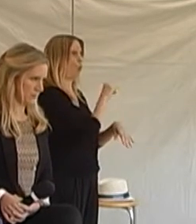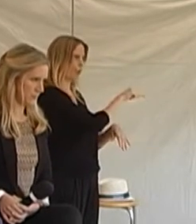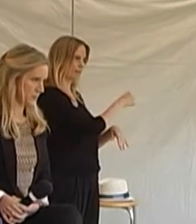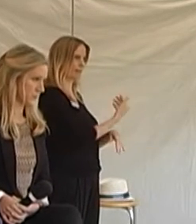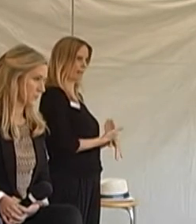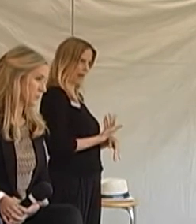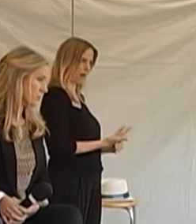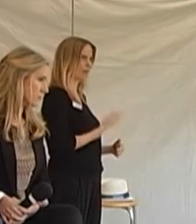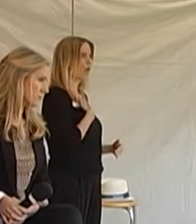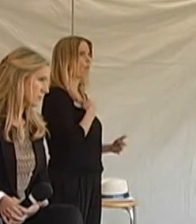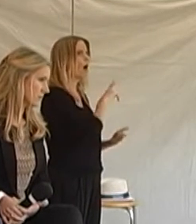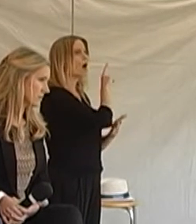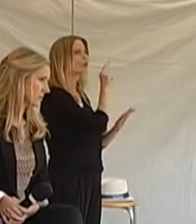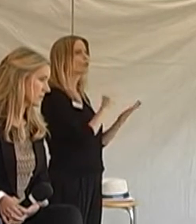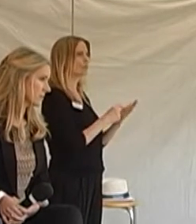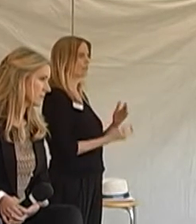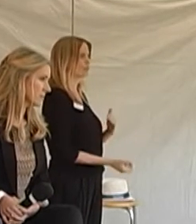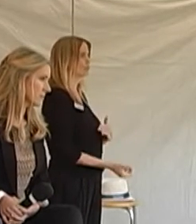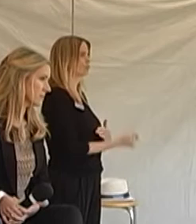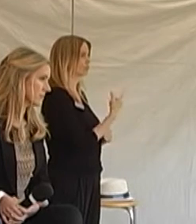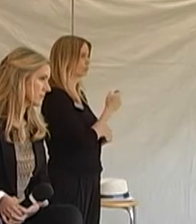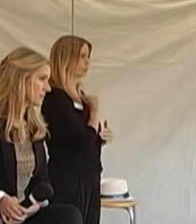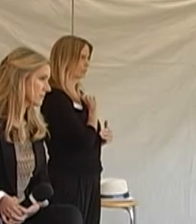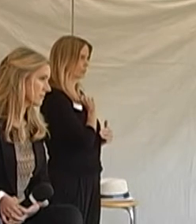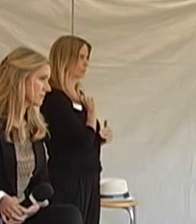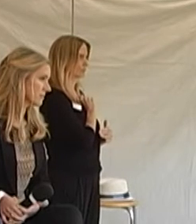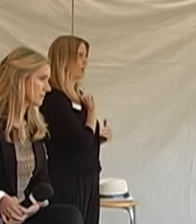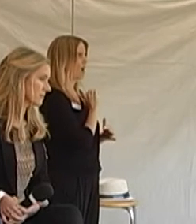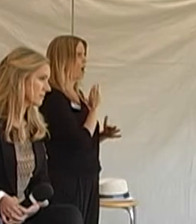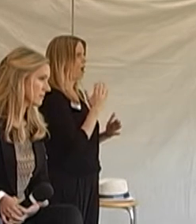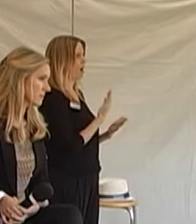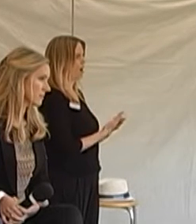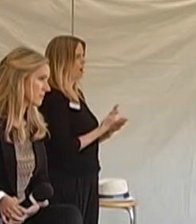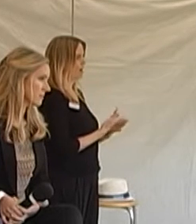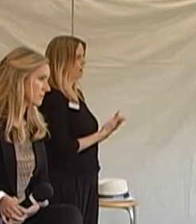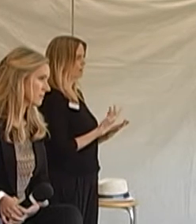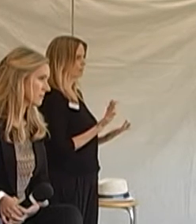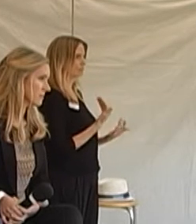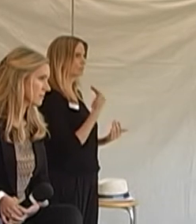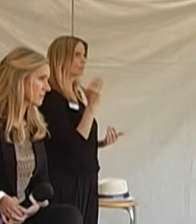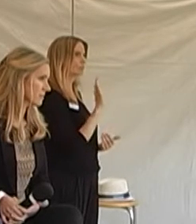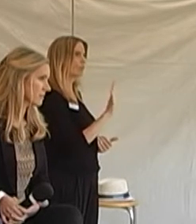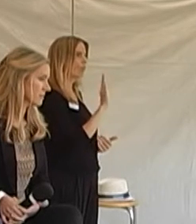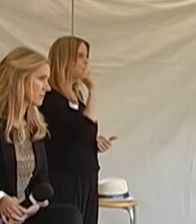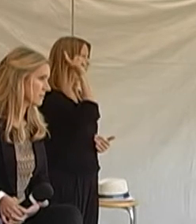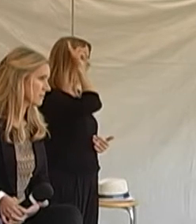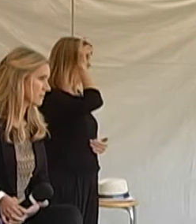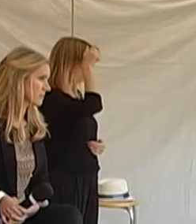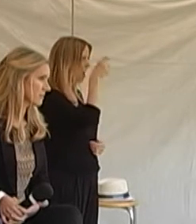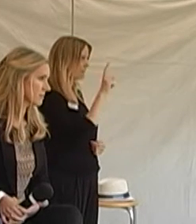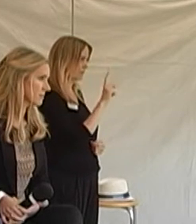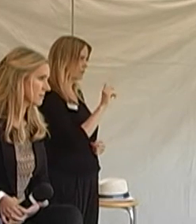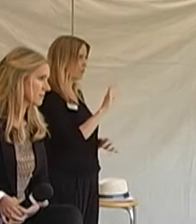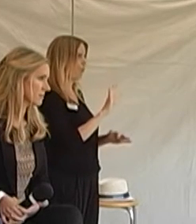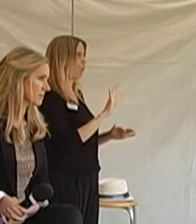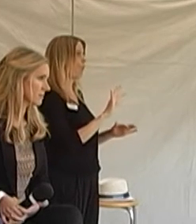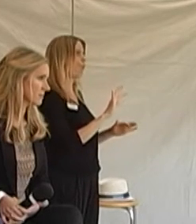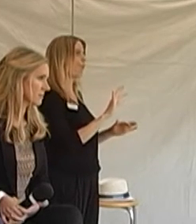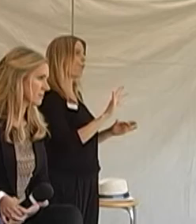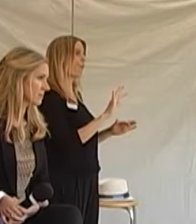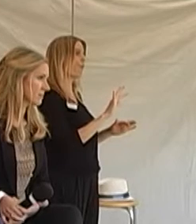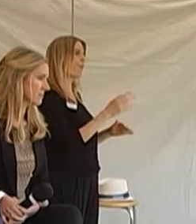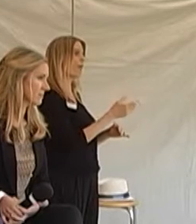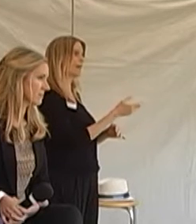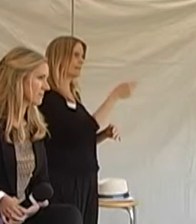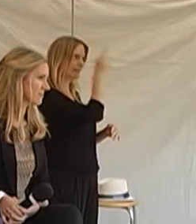comes from, I'm wondering, what does it take, in your opinion, for a country to be considered a Nordic